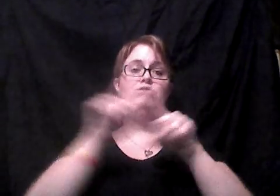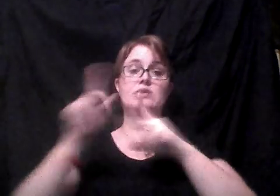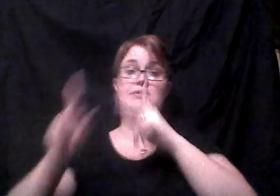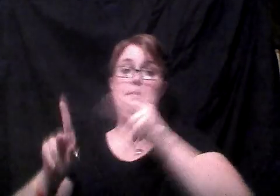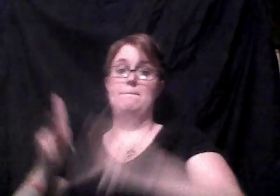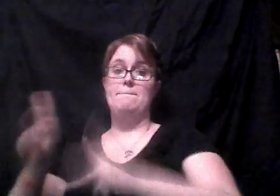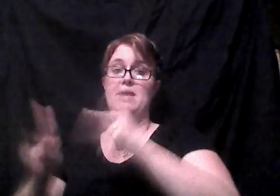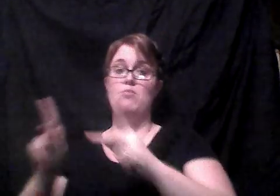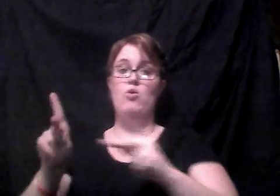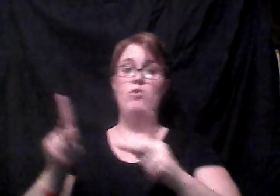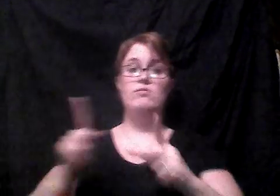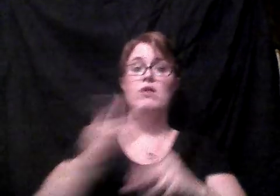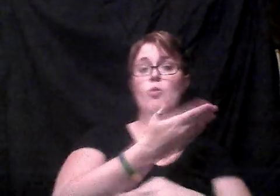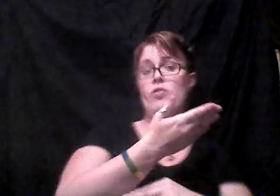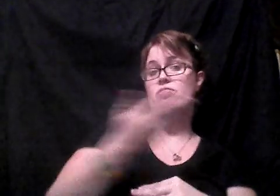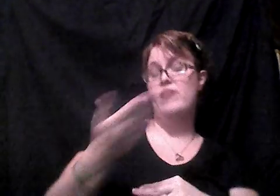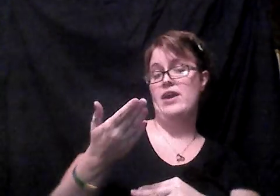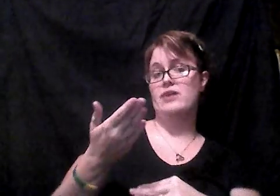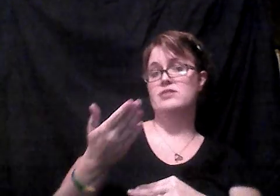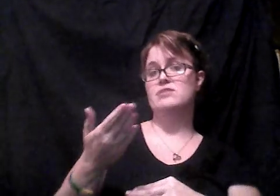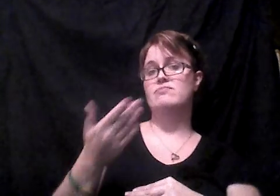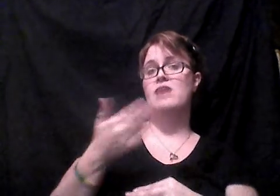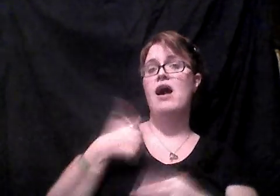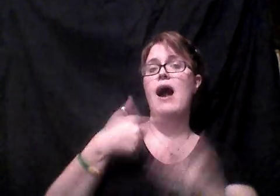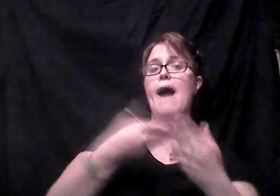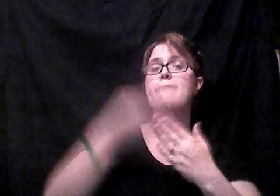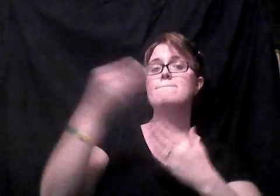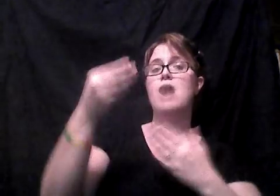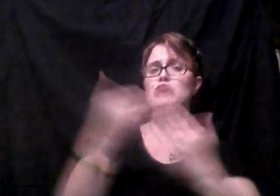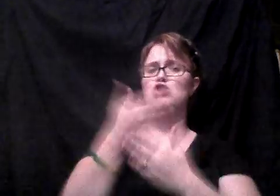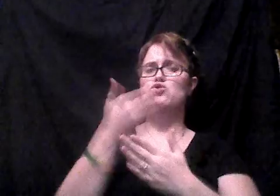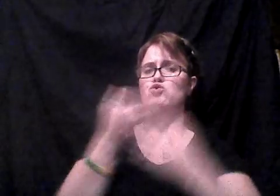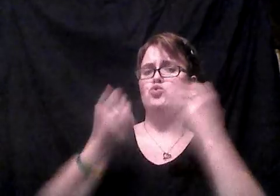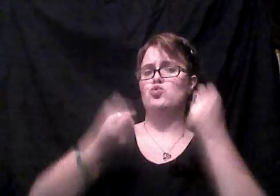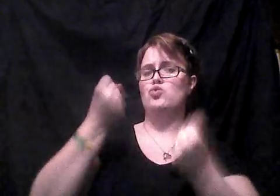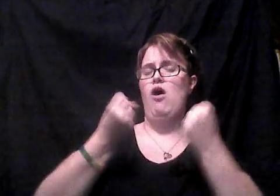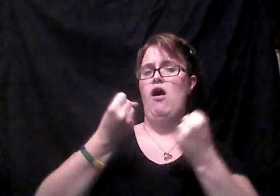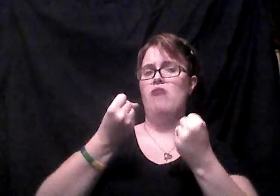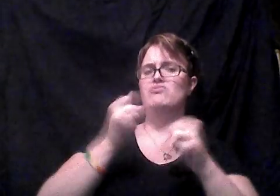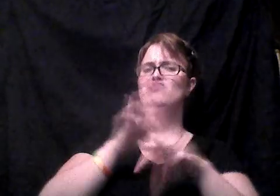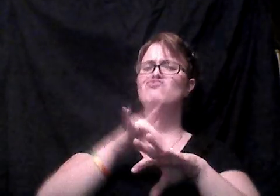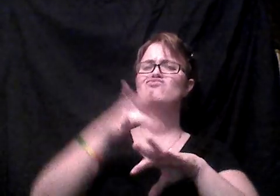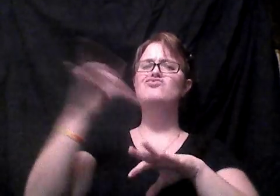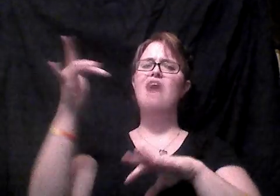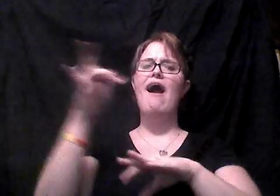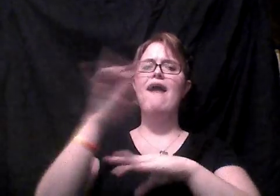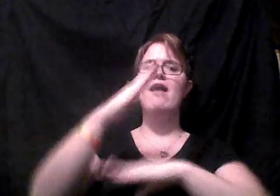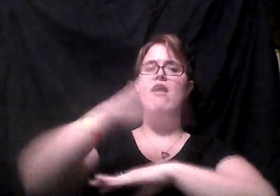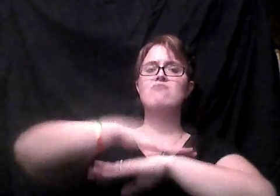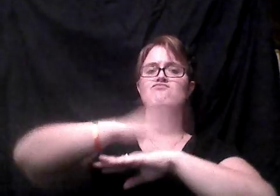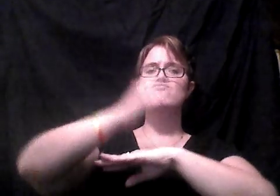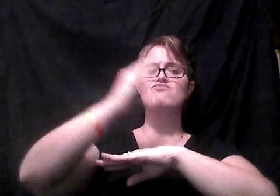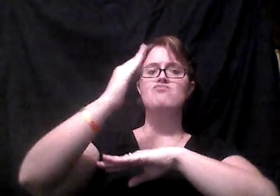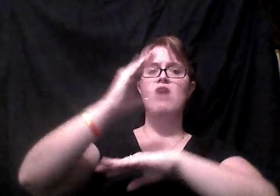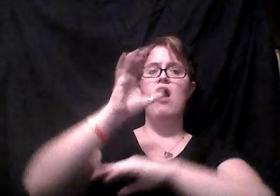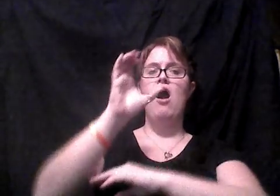so excited, I had this shiny new convertible. This is my niece and nephew, Christopher and Laura. And every month I'd take them for a weekend, so my sister and her husband